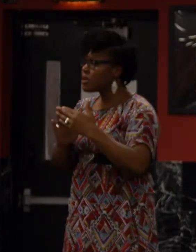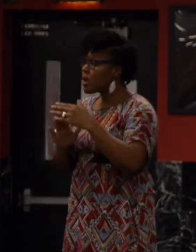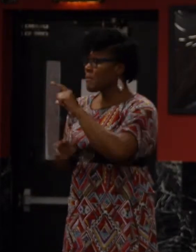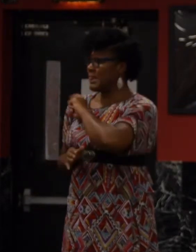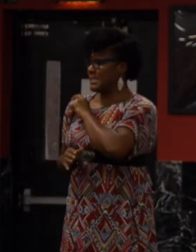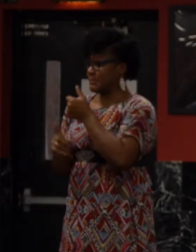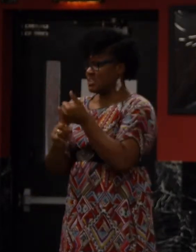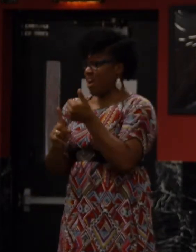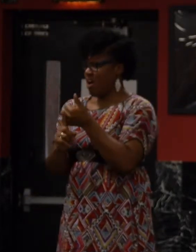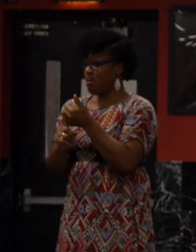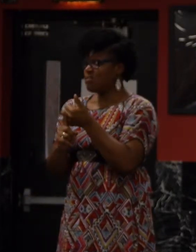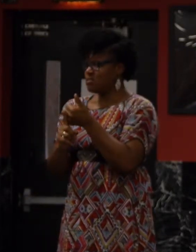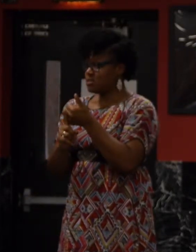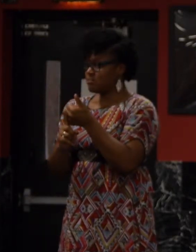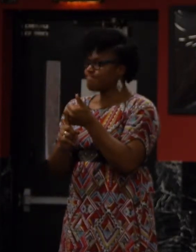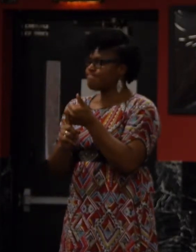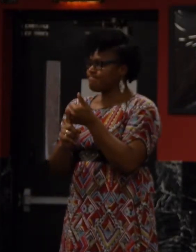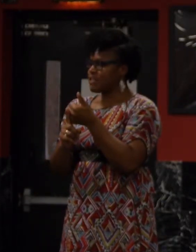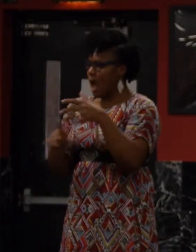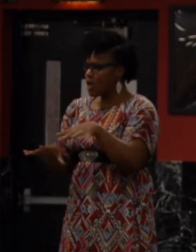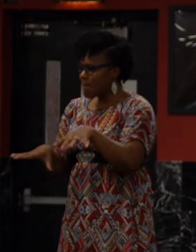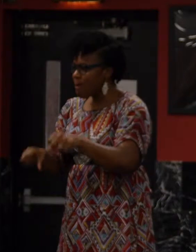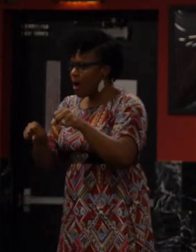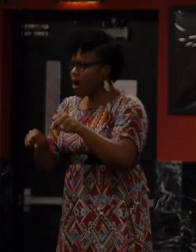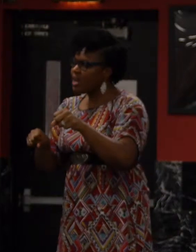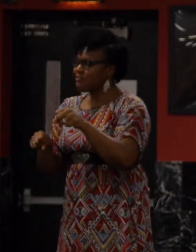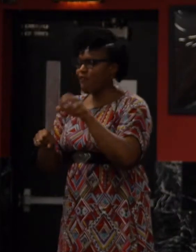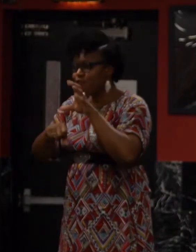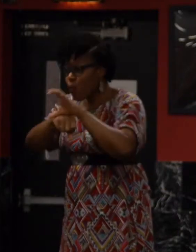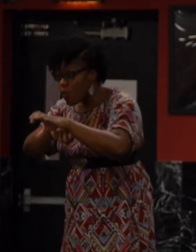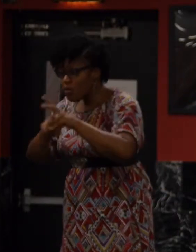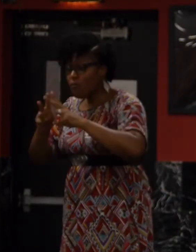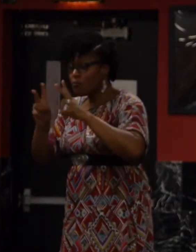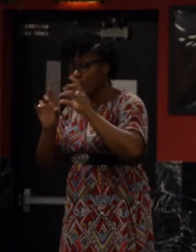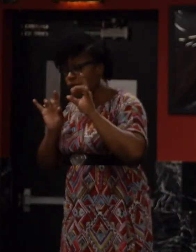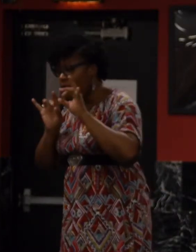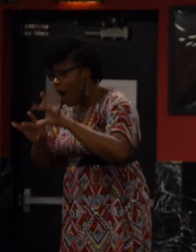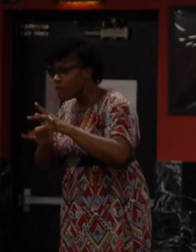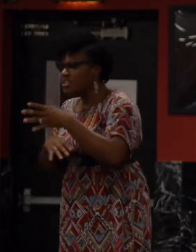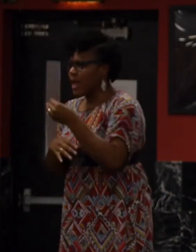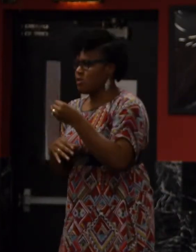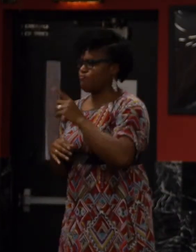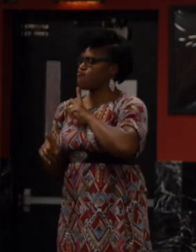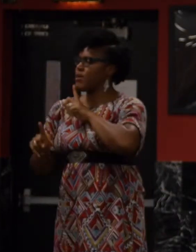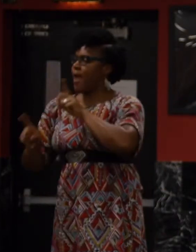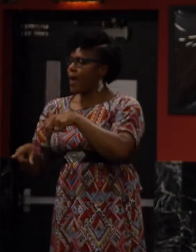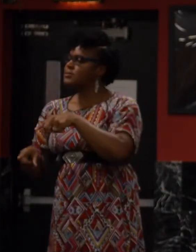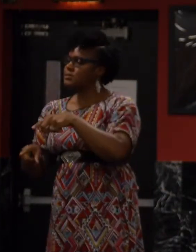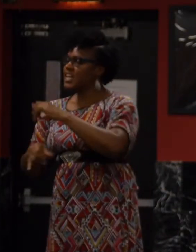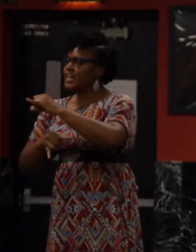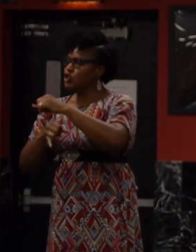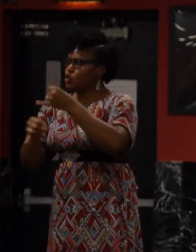police basically serve as an occupying force and are often a violent and reactionary